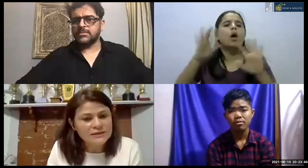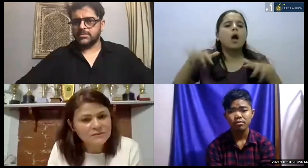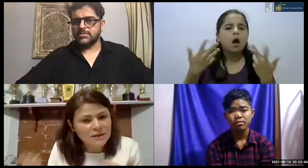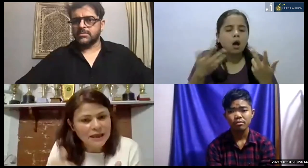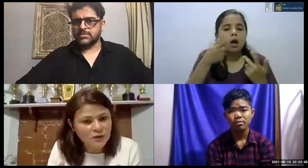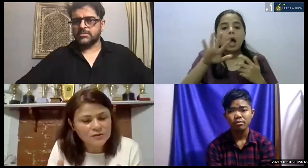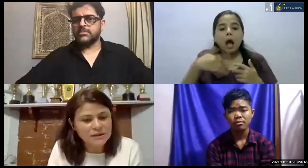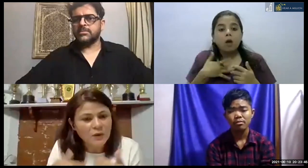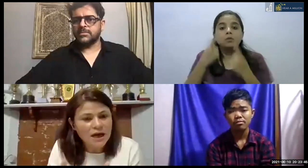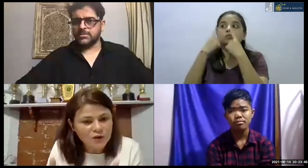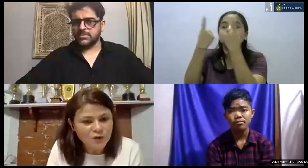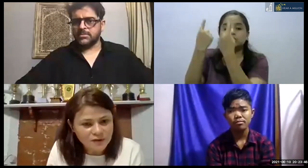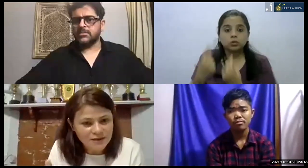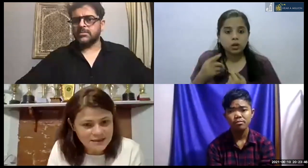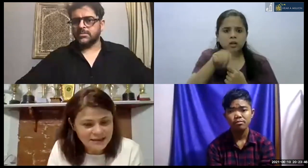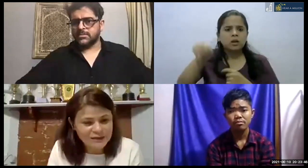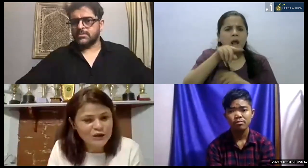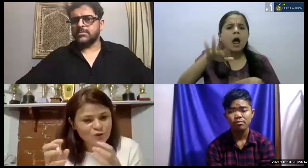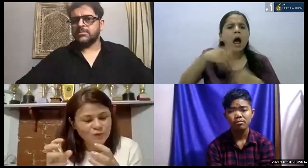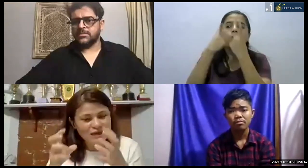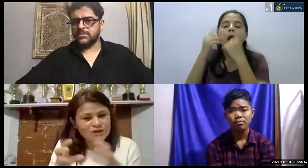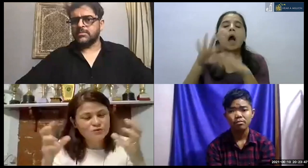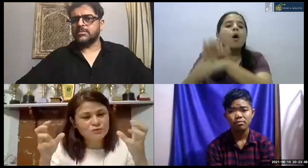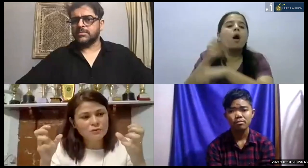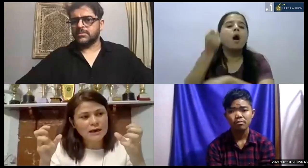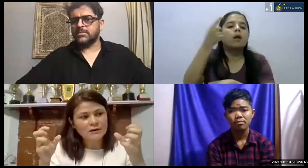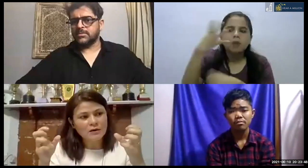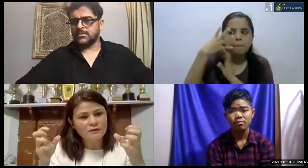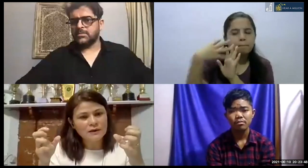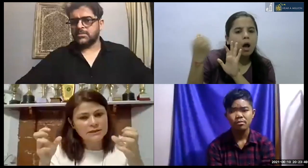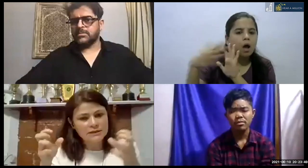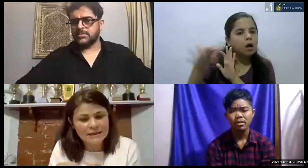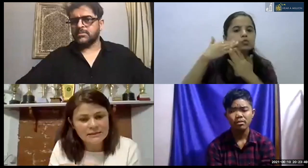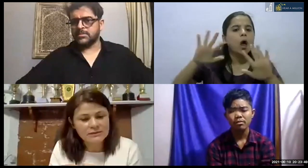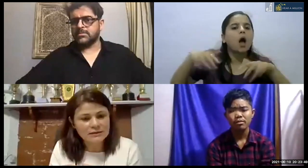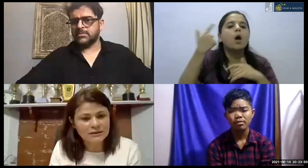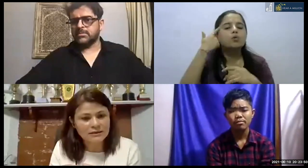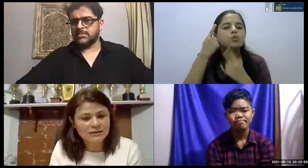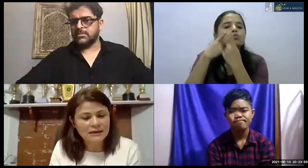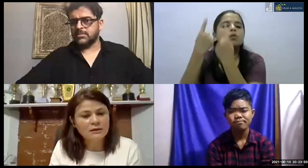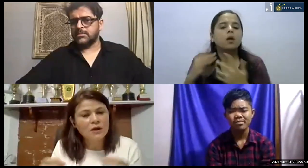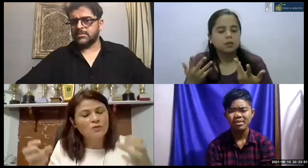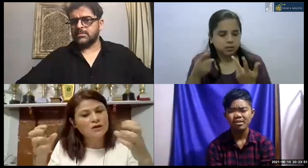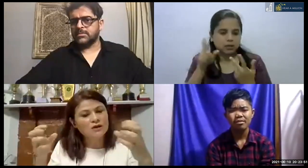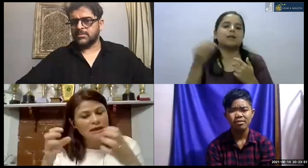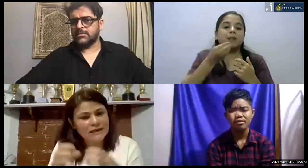of assessment that goes in, what are you going to assess? So we need to kind of condense